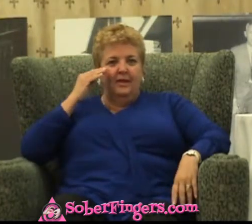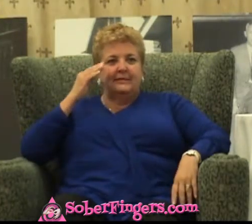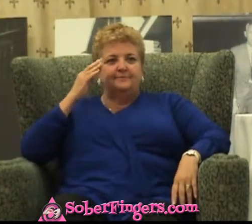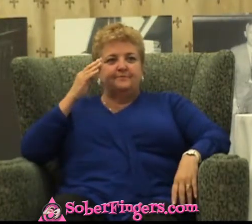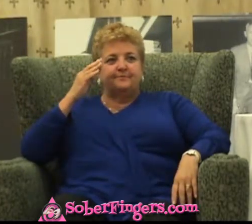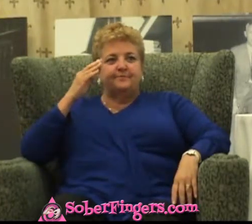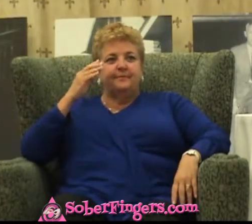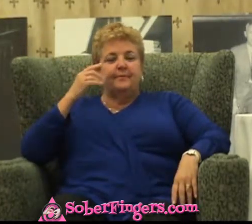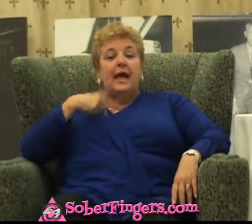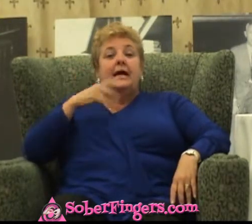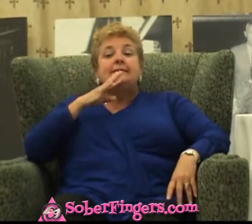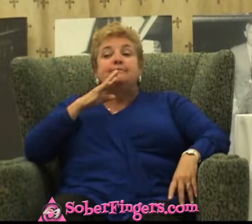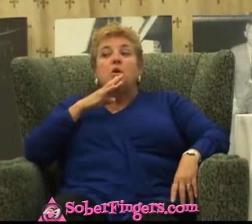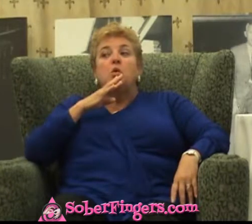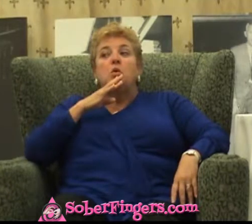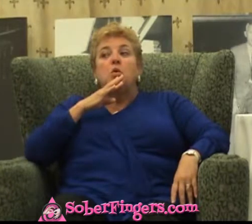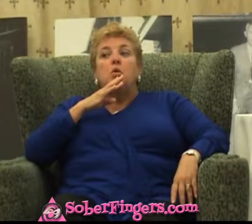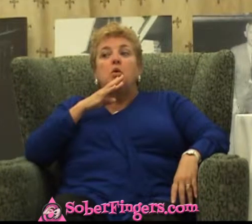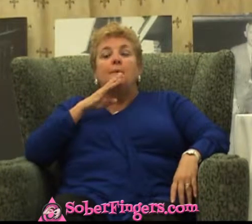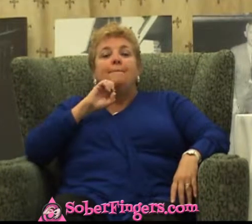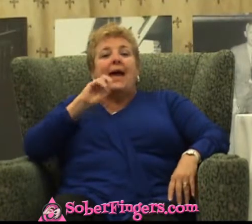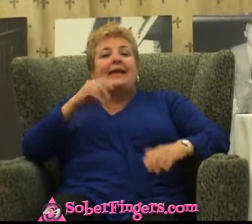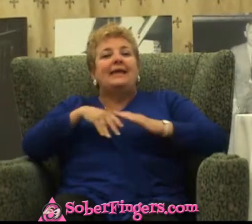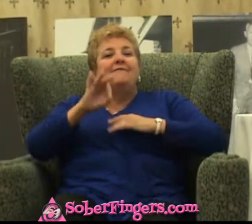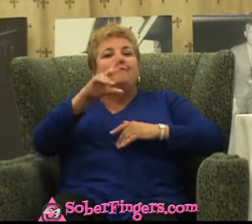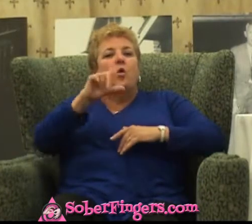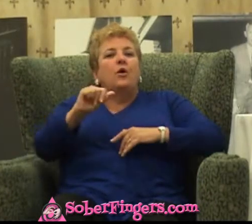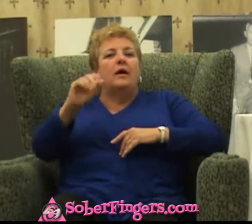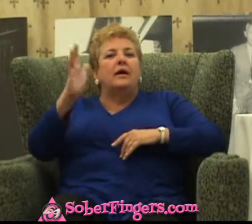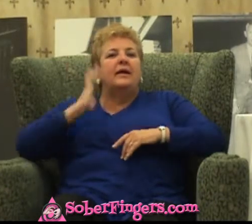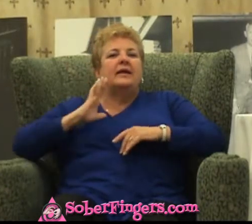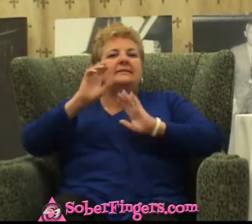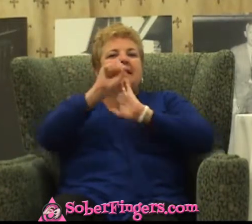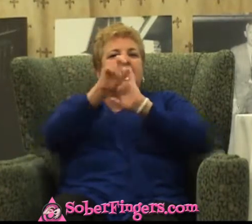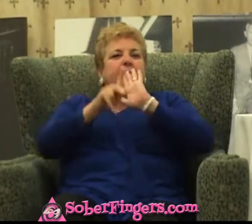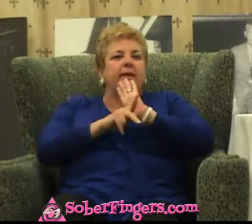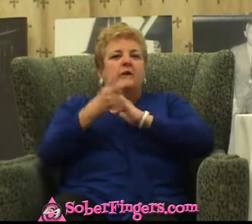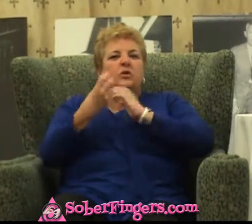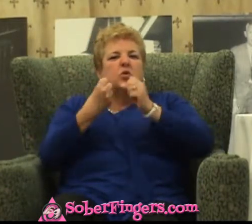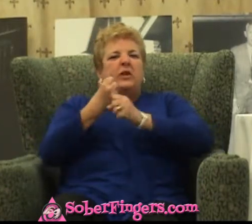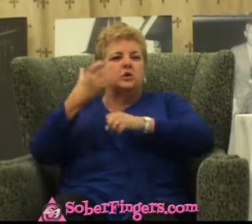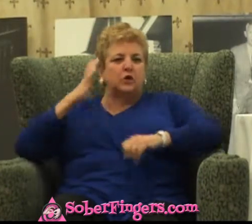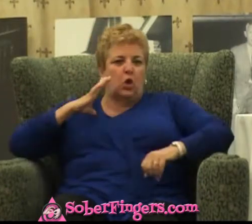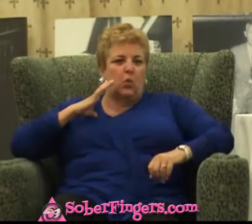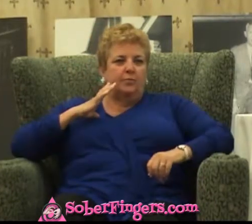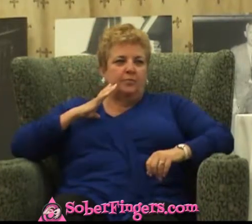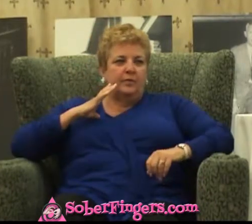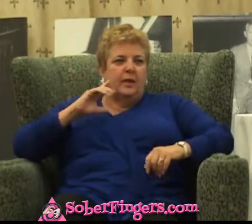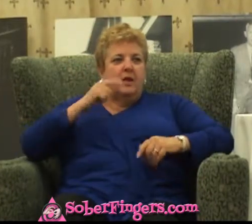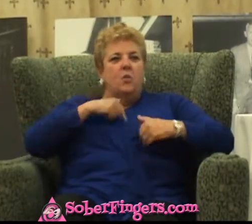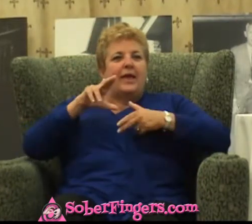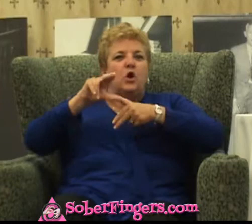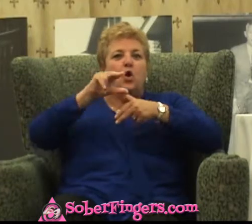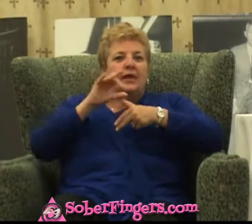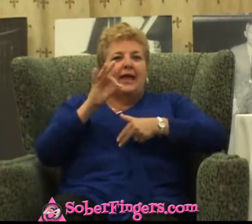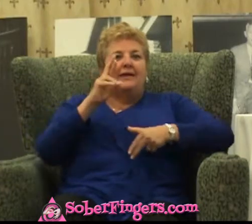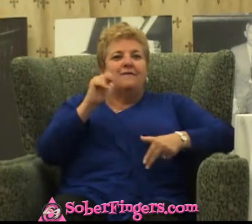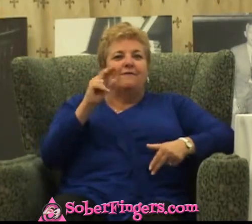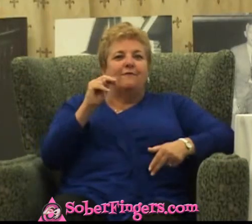I spoke at I think Florida in St. Petersburg a few years ago, and we had Hurricane Francis. That was my first hurricane. I want to thank